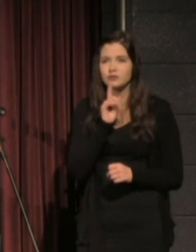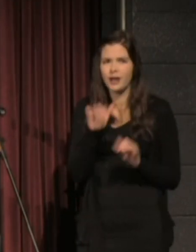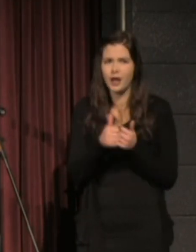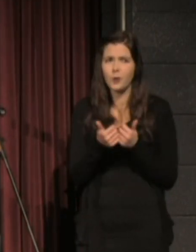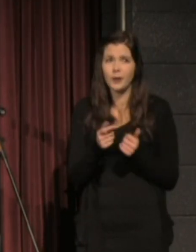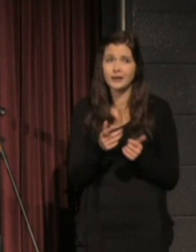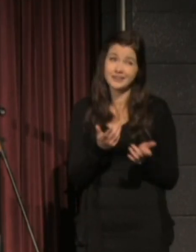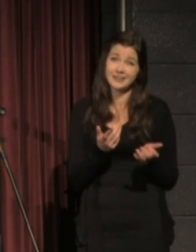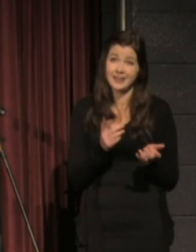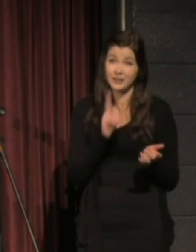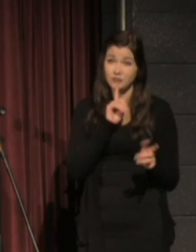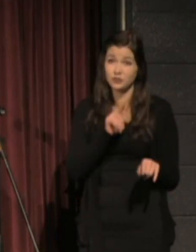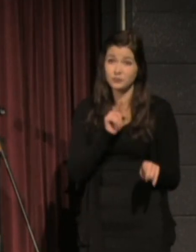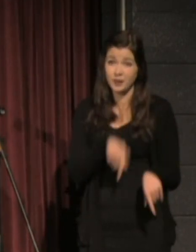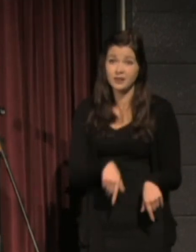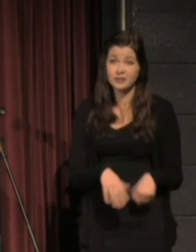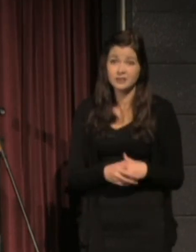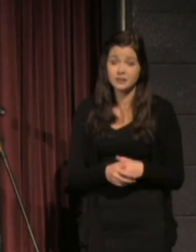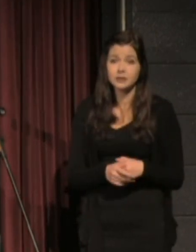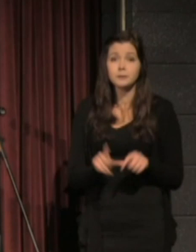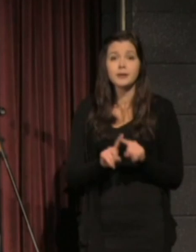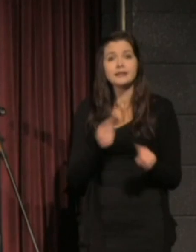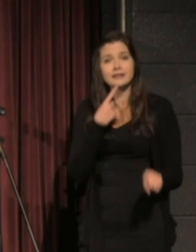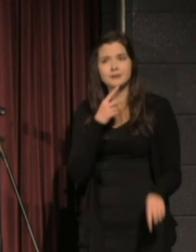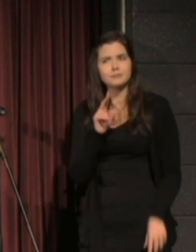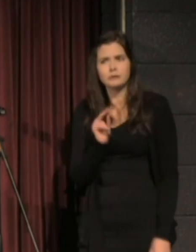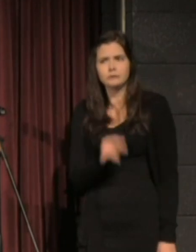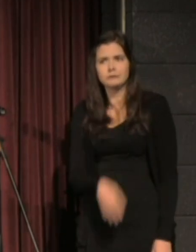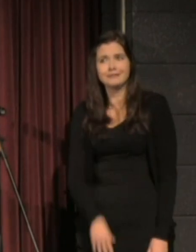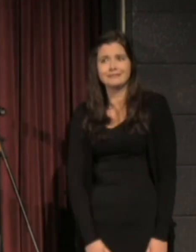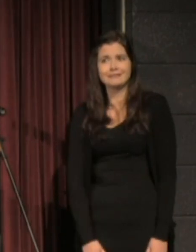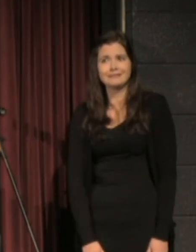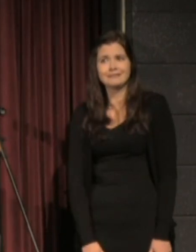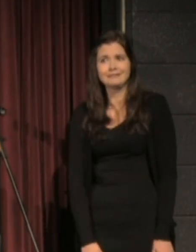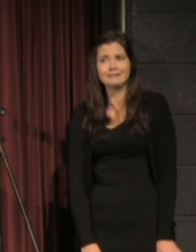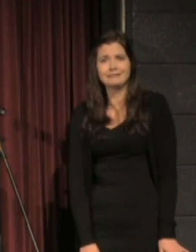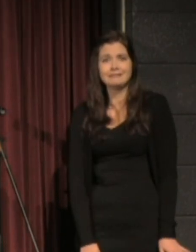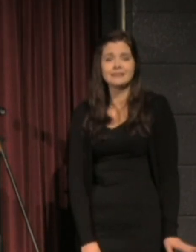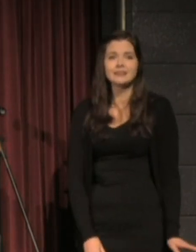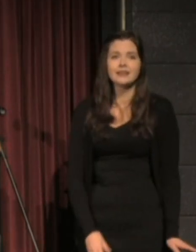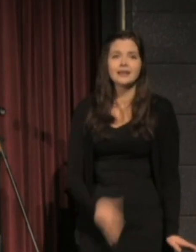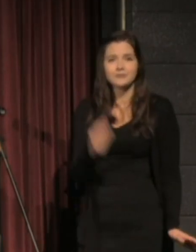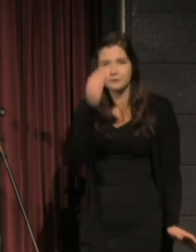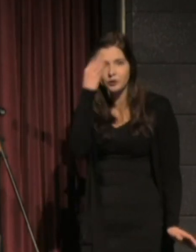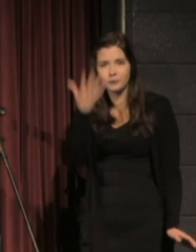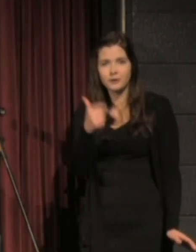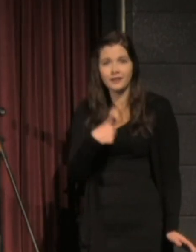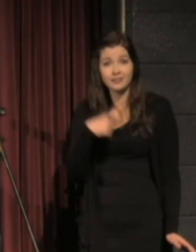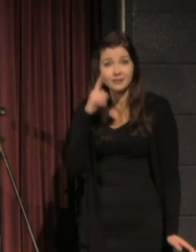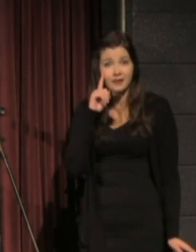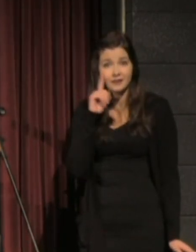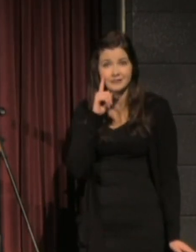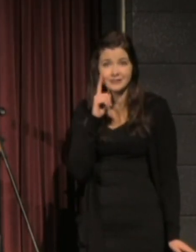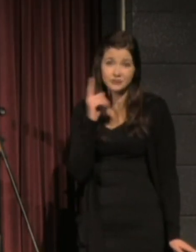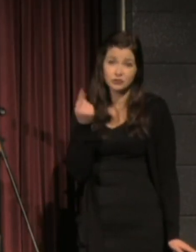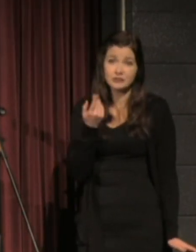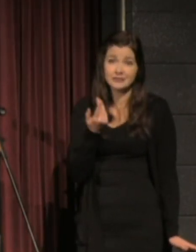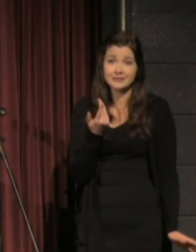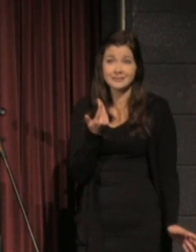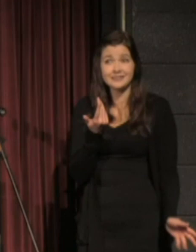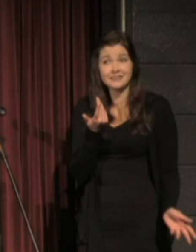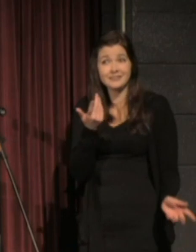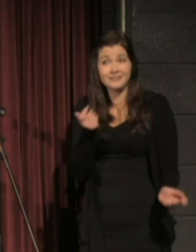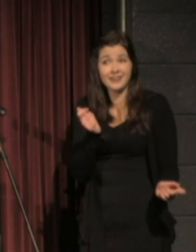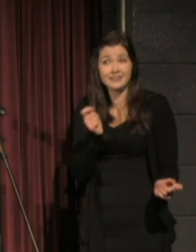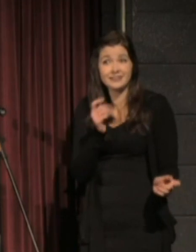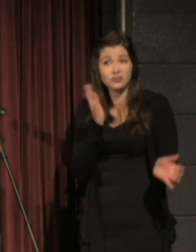managed to muster a response, but I said no, thankfully, and informed her that I thought it was going to be just a quick chat rather